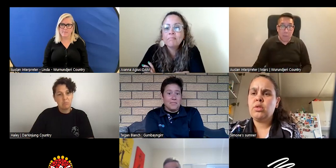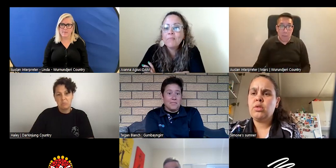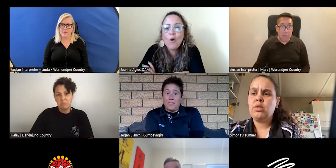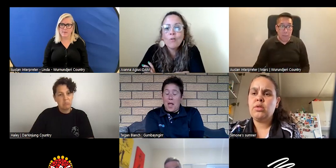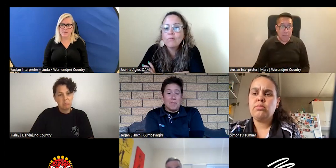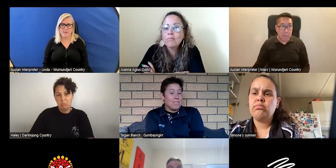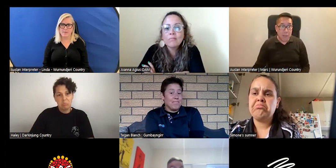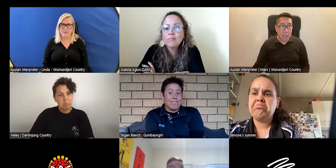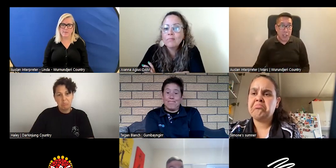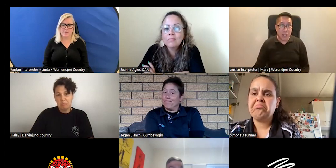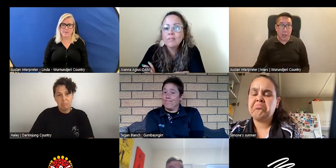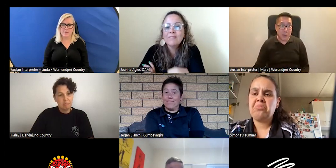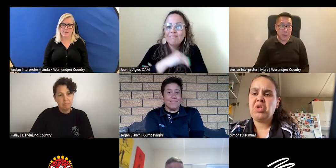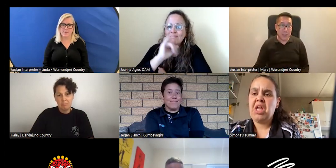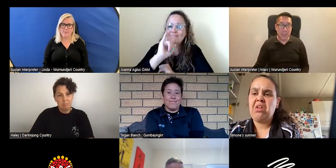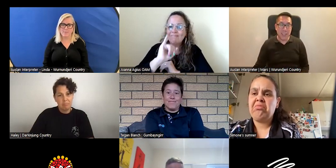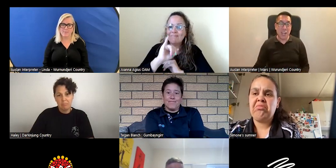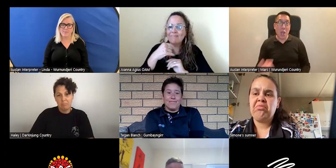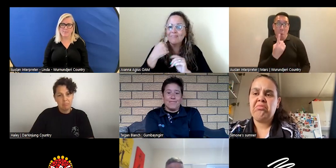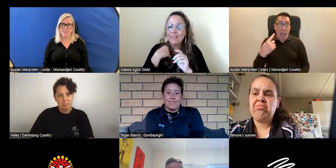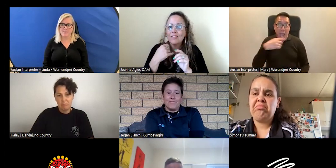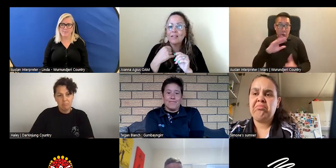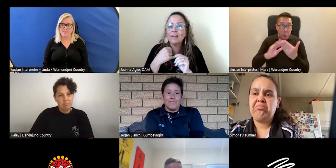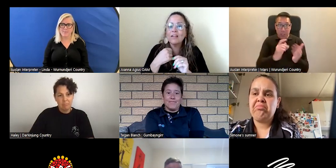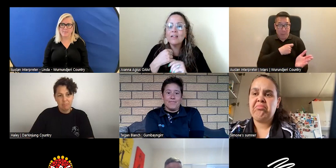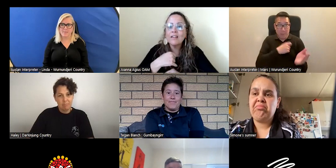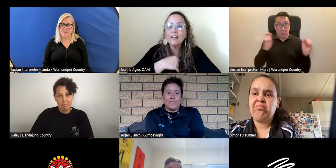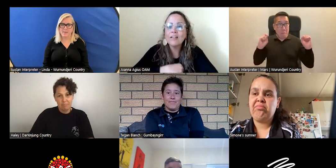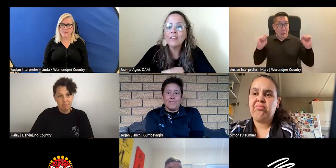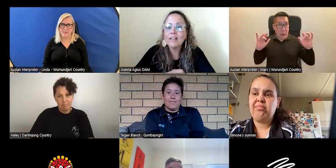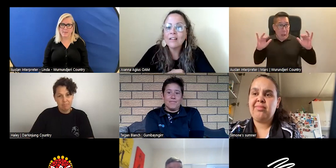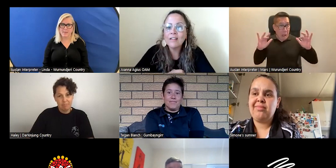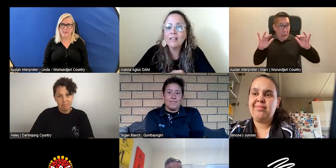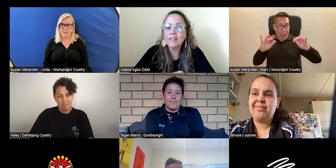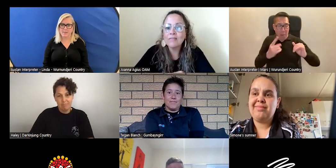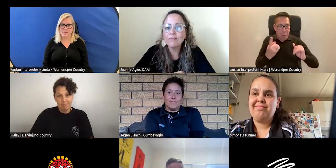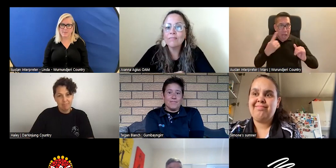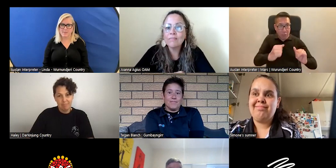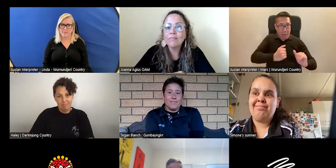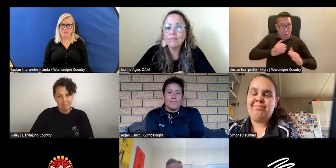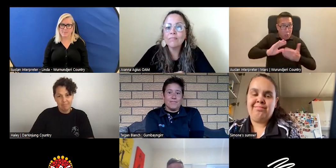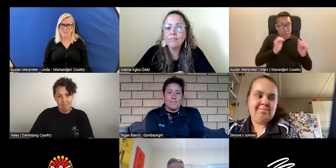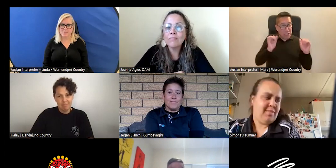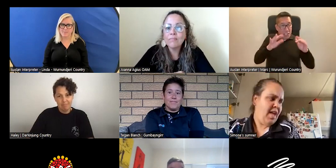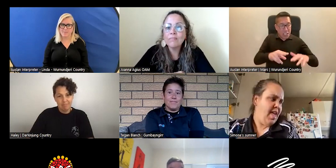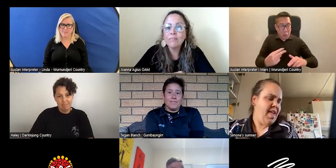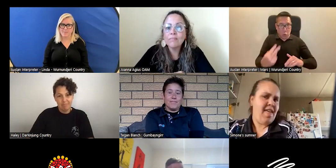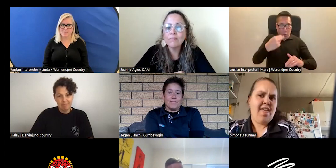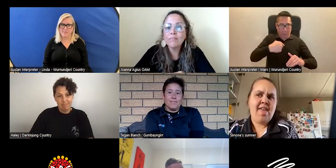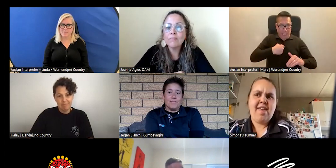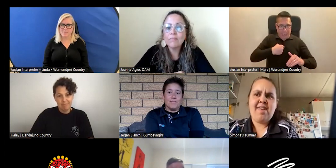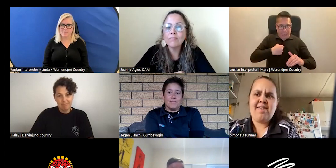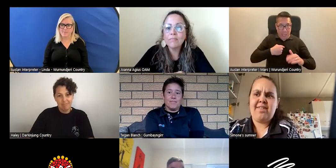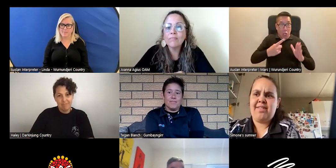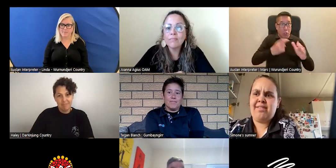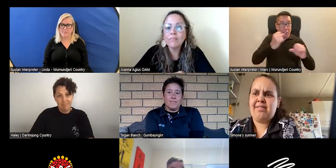No. So we had about 100 community members attend there. About 100 of our community come and see the Attorney General. I'll send the